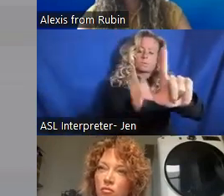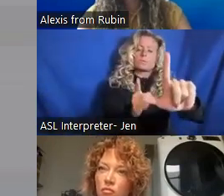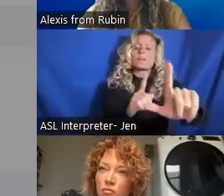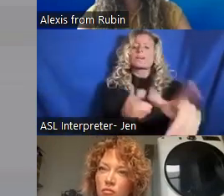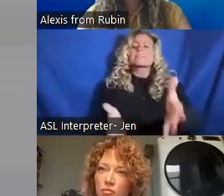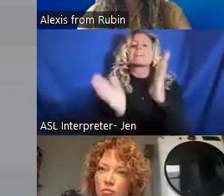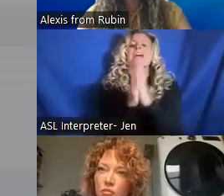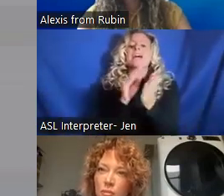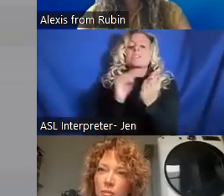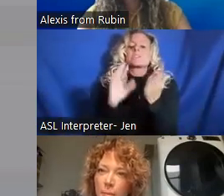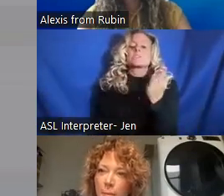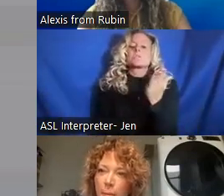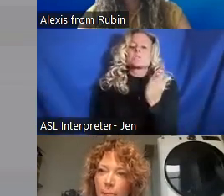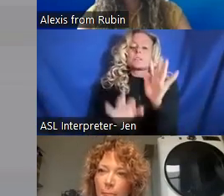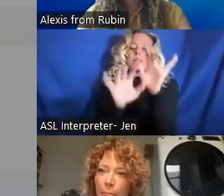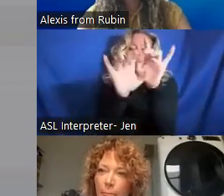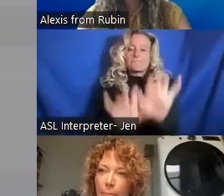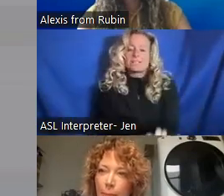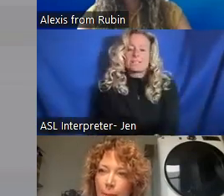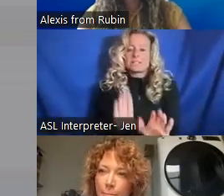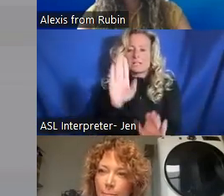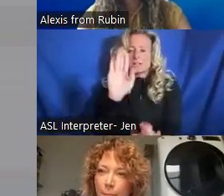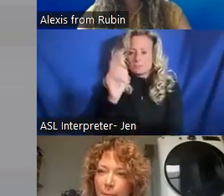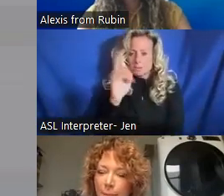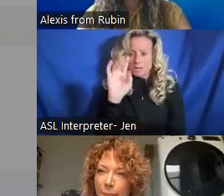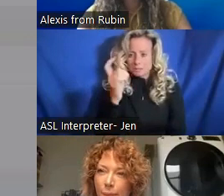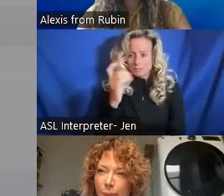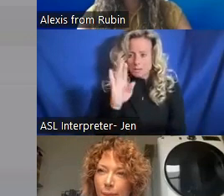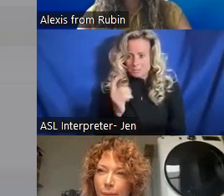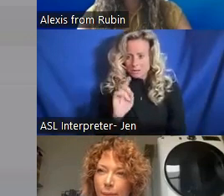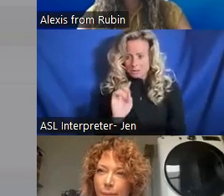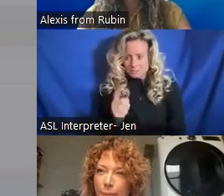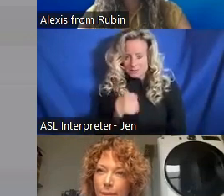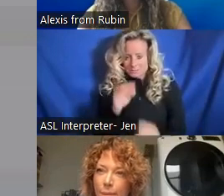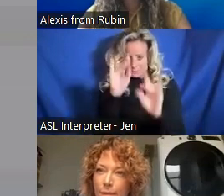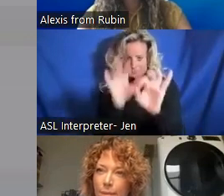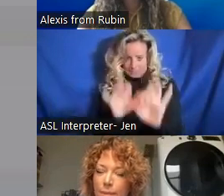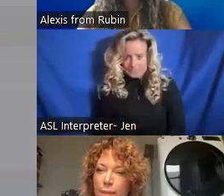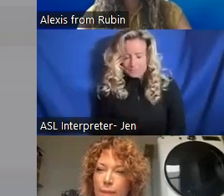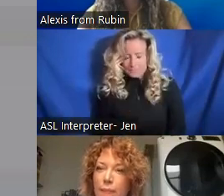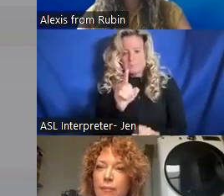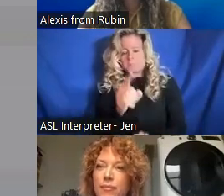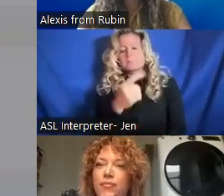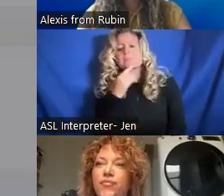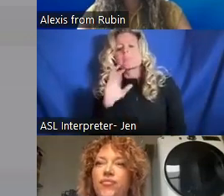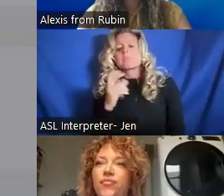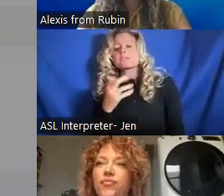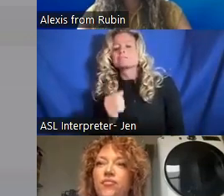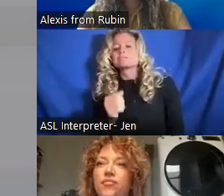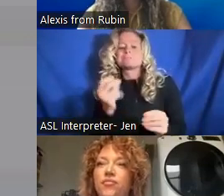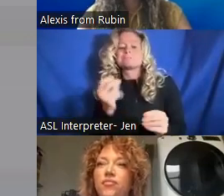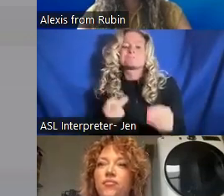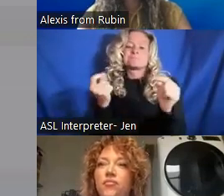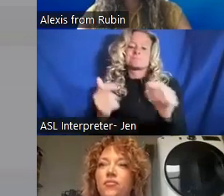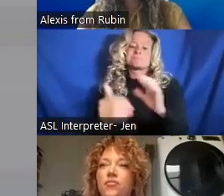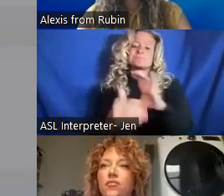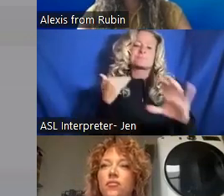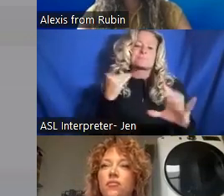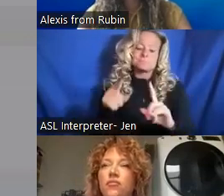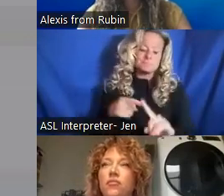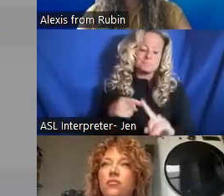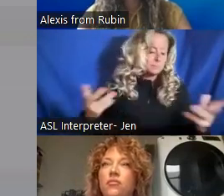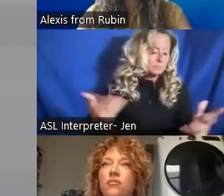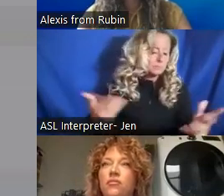the student to fill in boxes to compose the message. So, Chris, let's take them through quickly. Like, what's the email about? We're going to